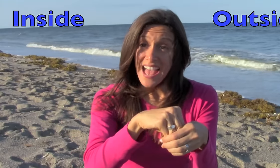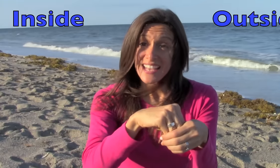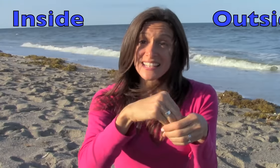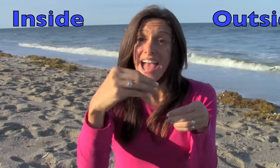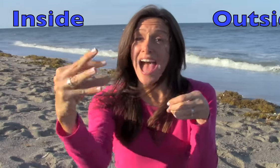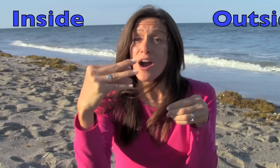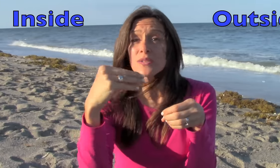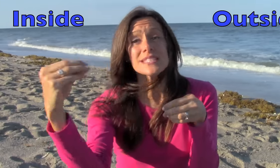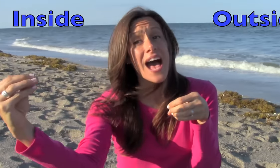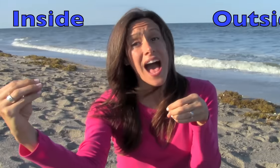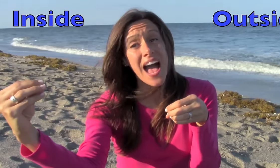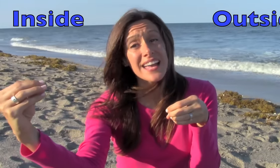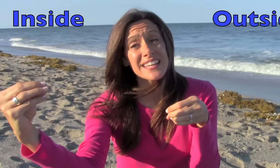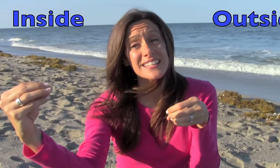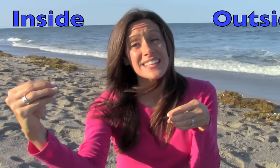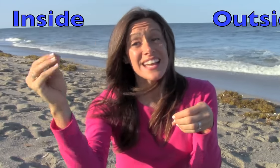Inside, outside.